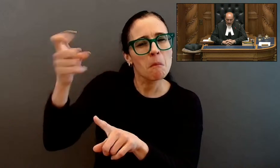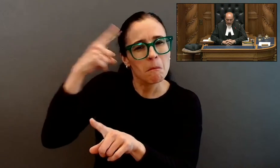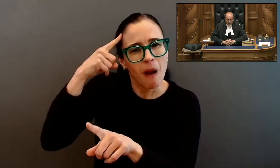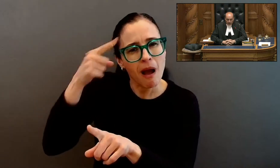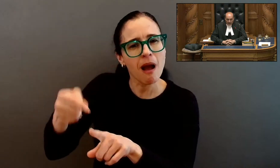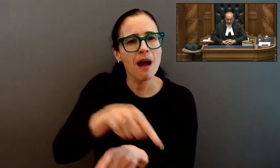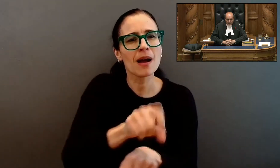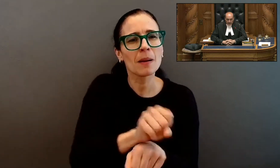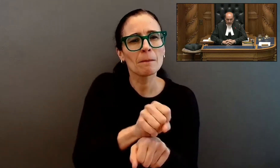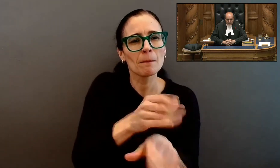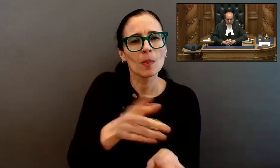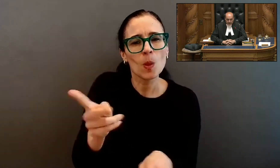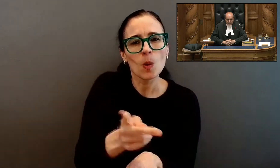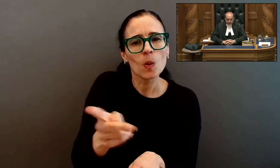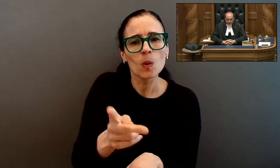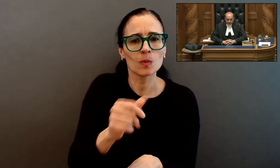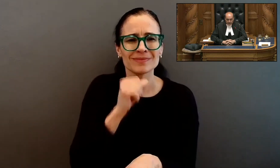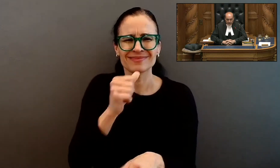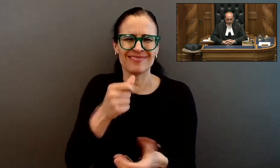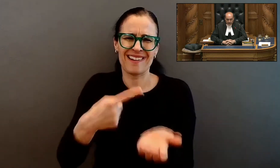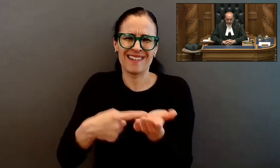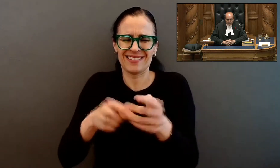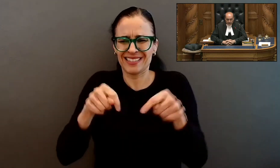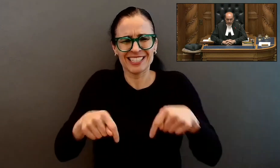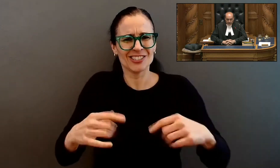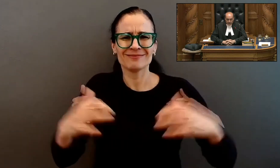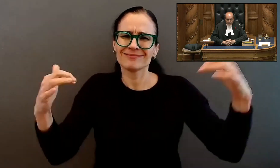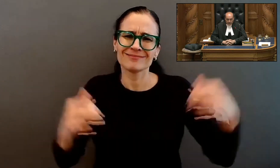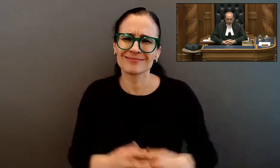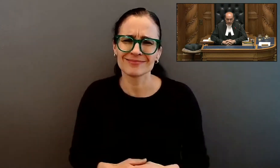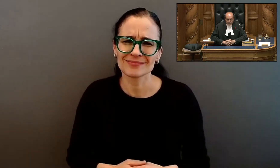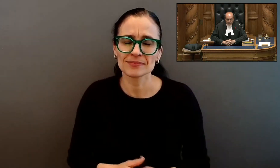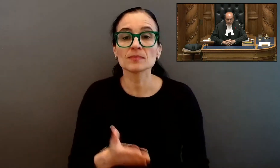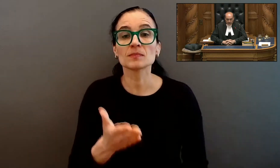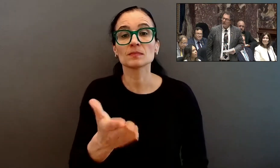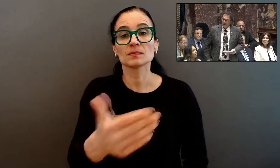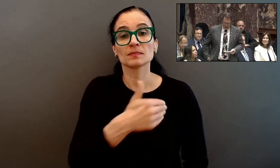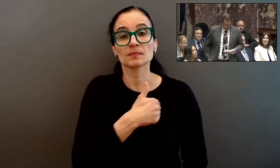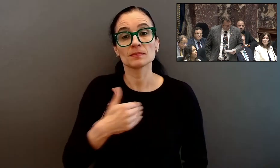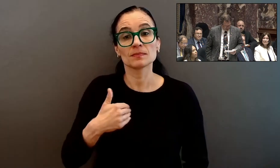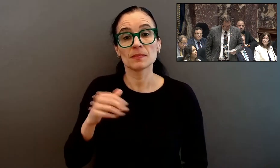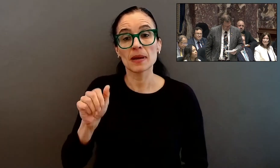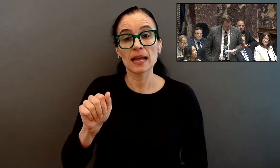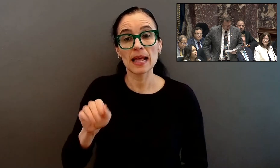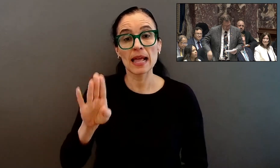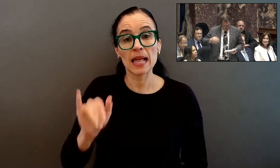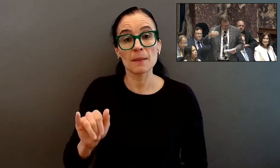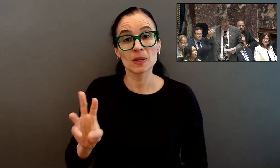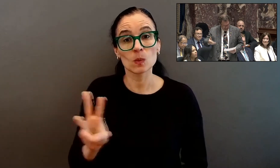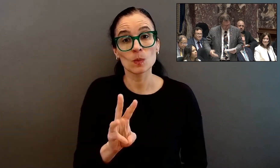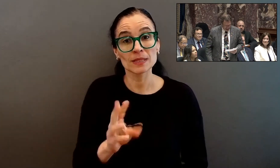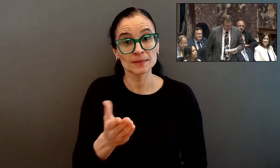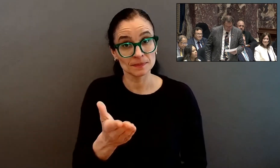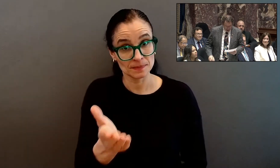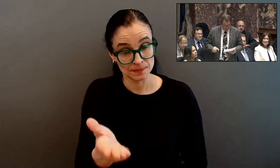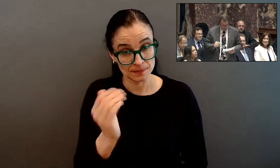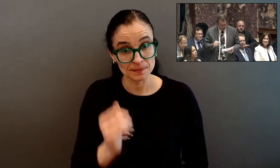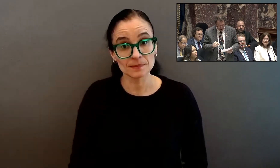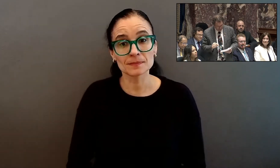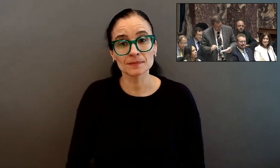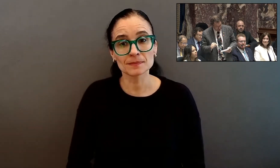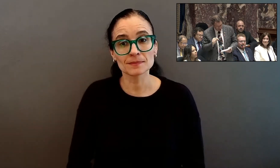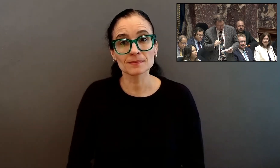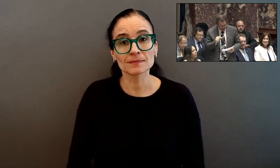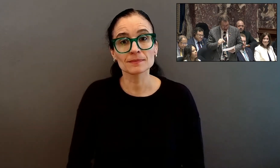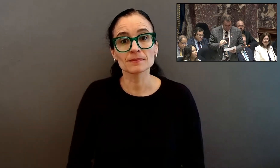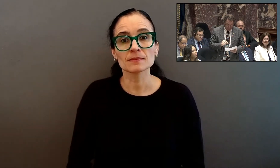Member for Abbotsford West. Thank you. Well, the chamber question period seems to be like Groundhog Day around here. Let's try this again. Michael Bryant worked